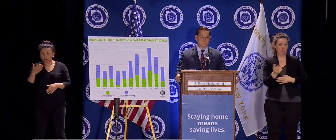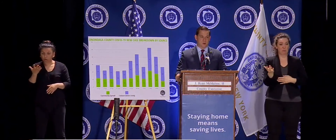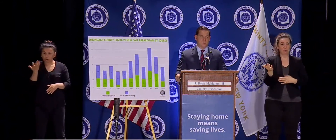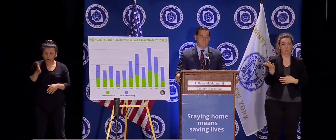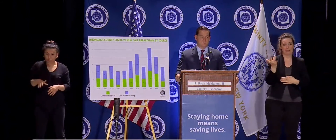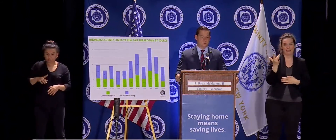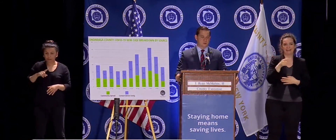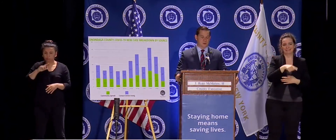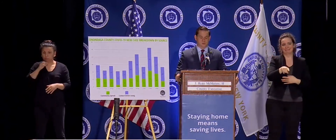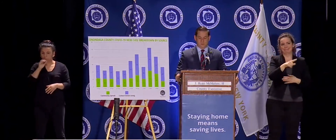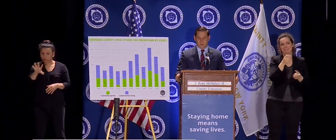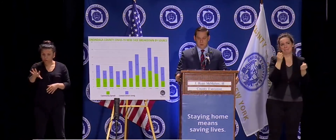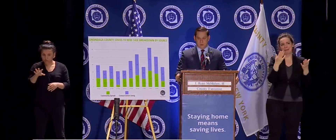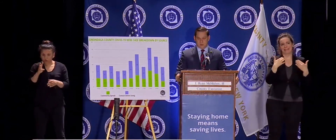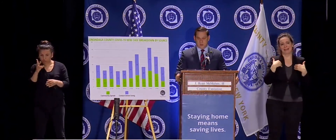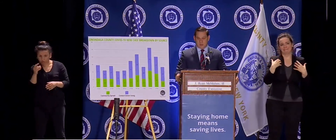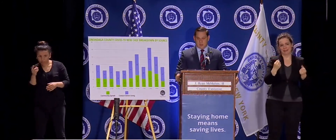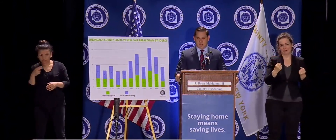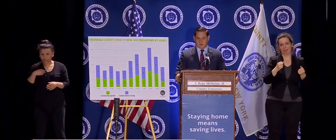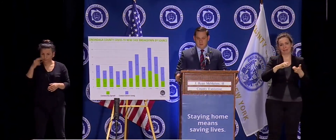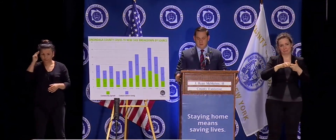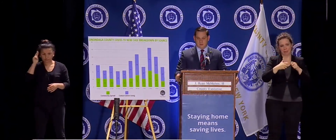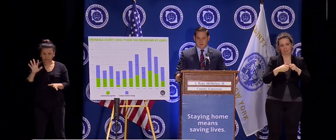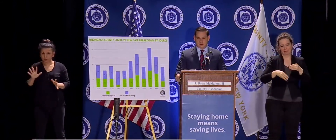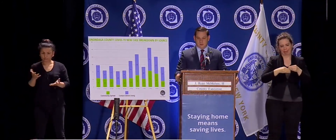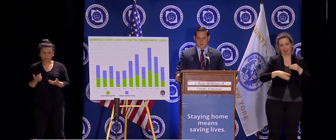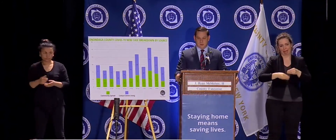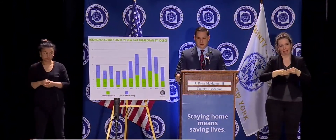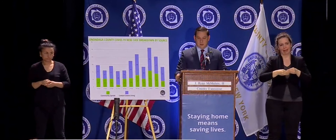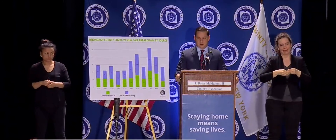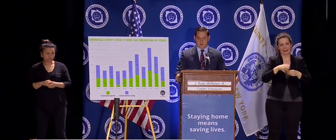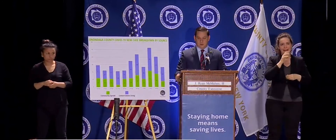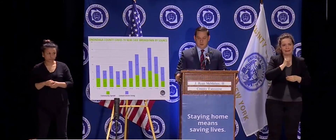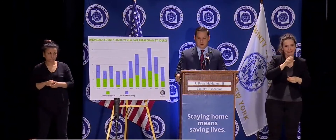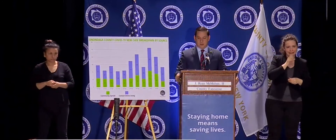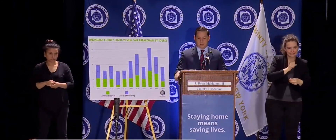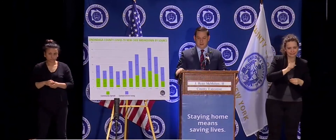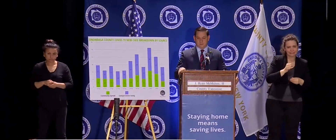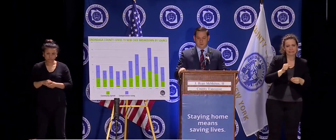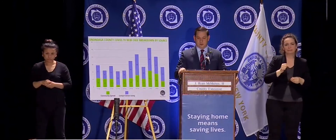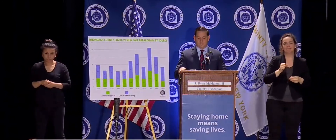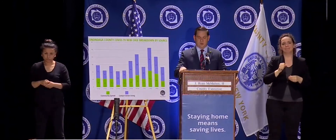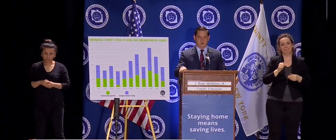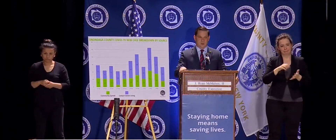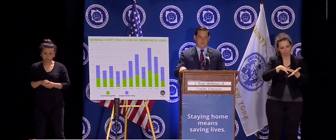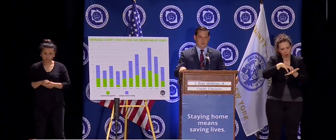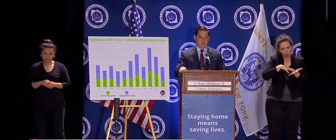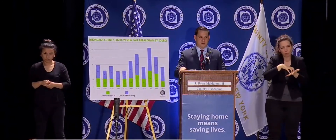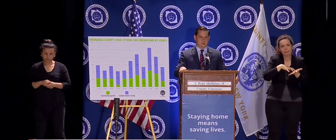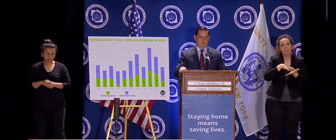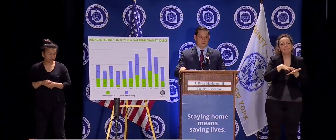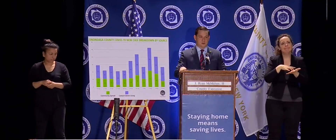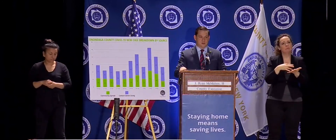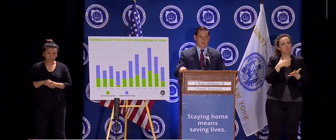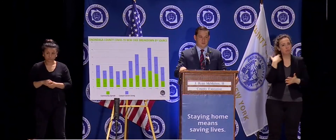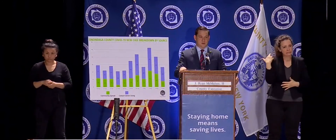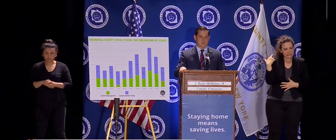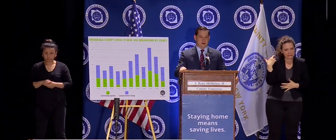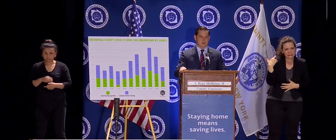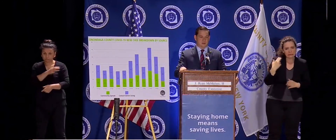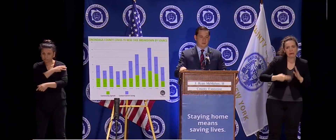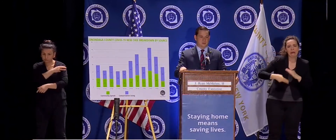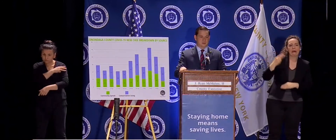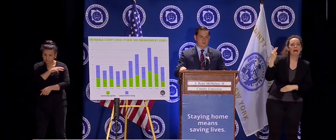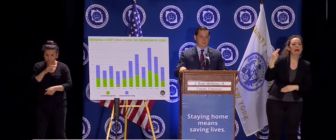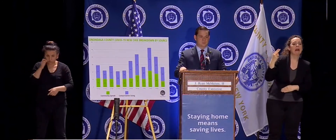ages, right? And so I think when you look at it, you look at folks who have those types of severe